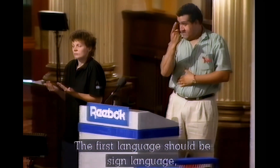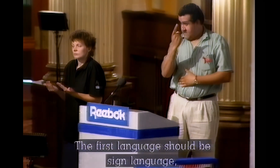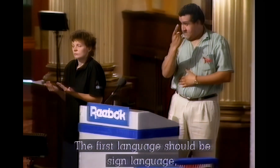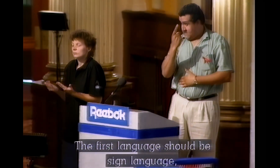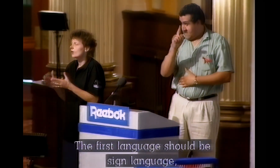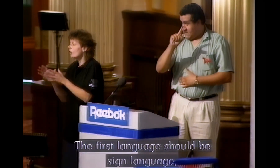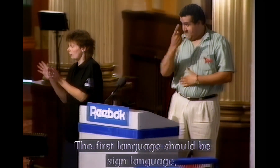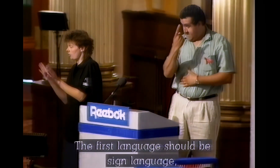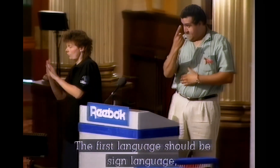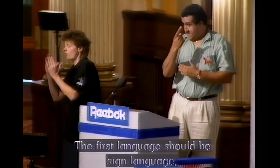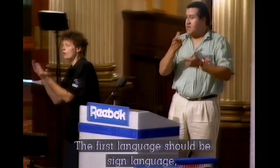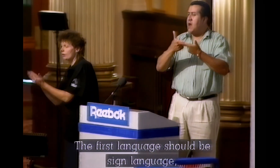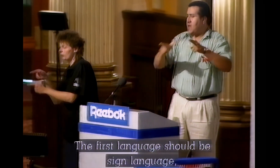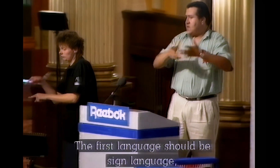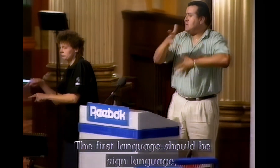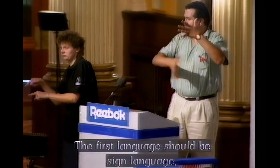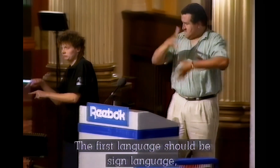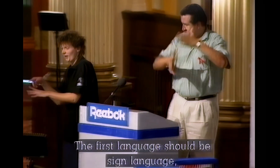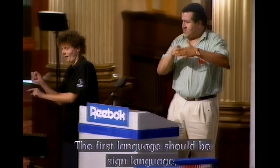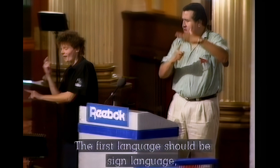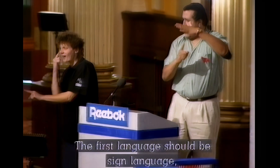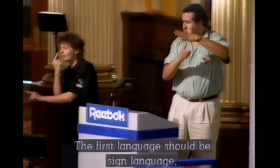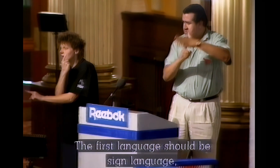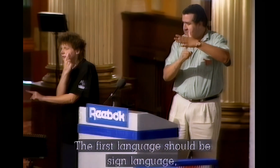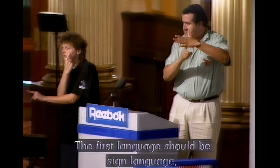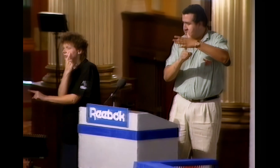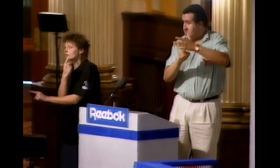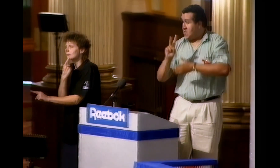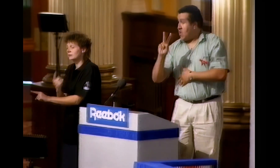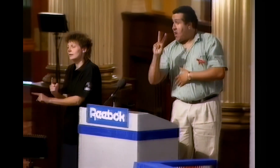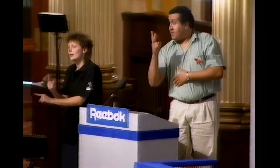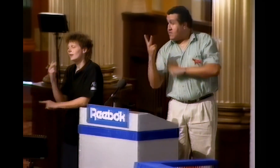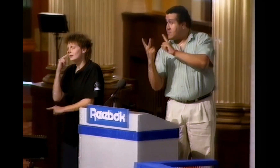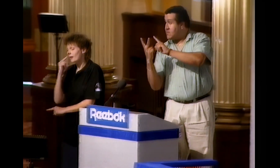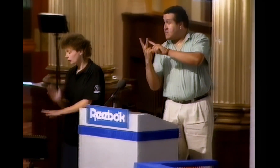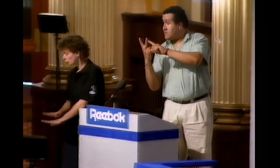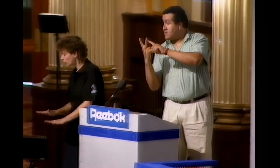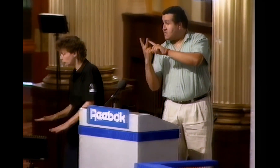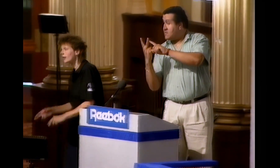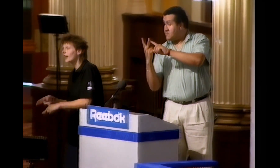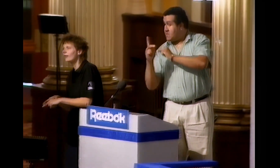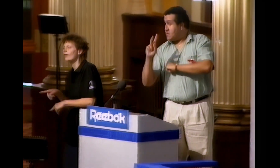In the world there is evidence that deaf children, that if they get access through a